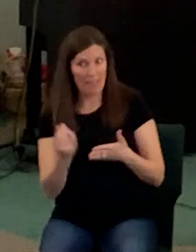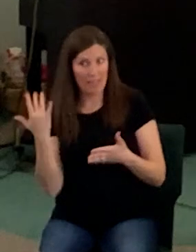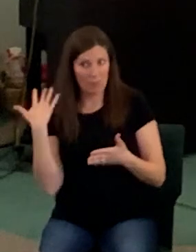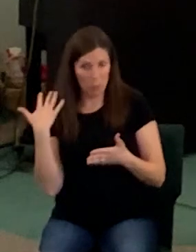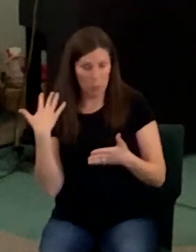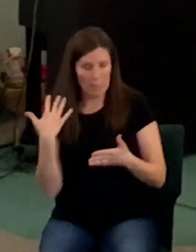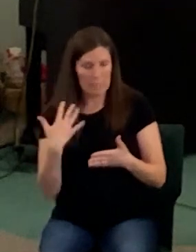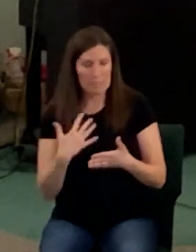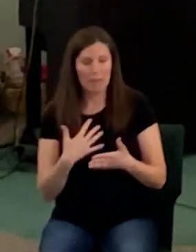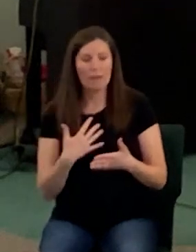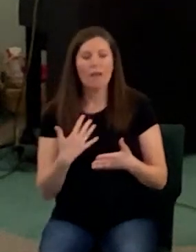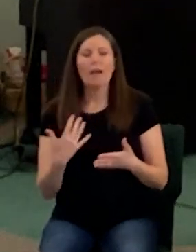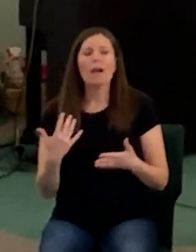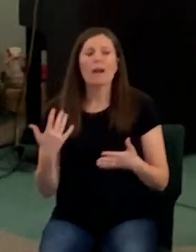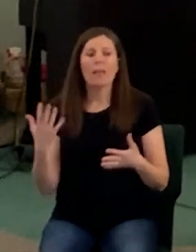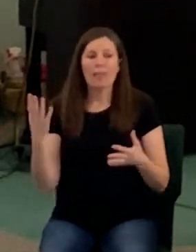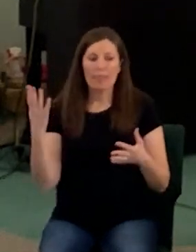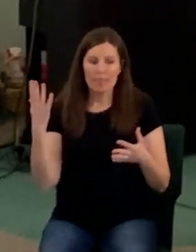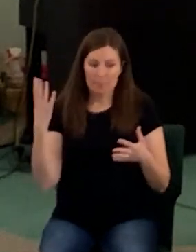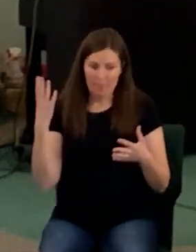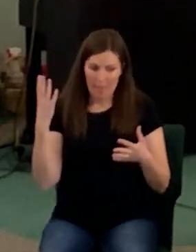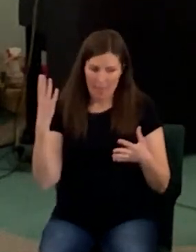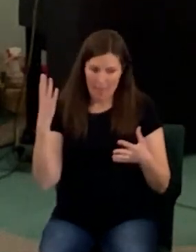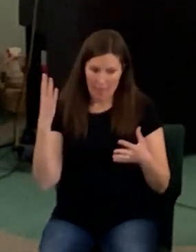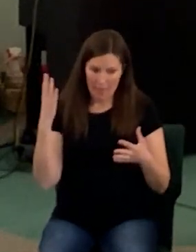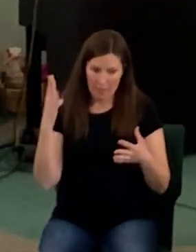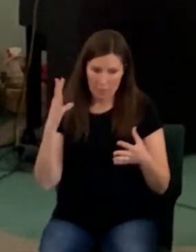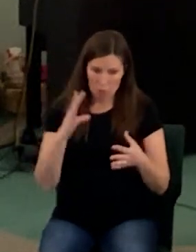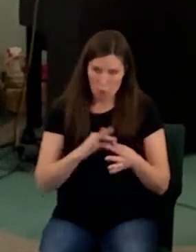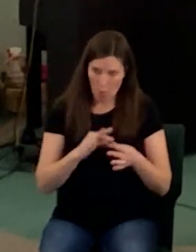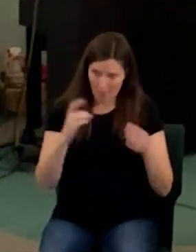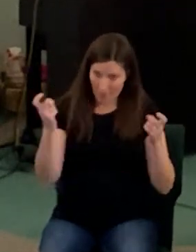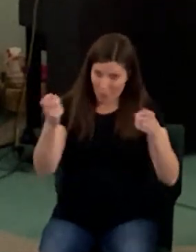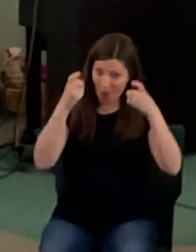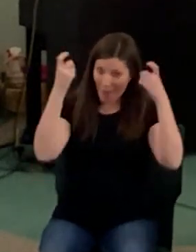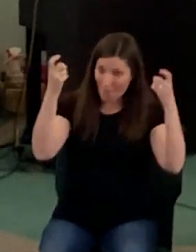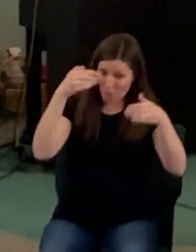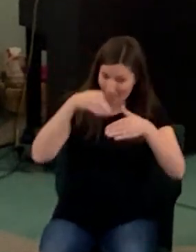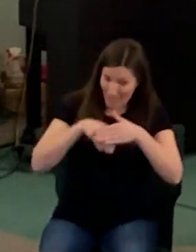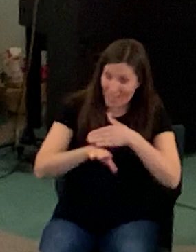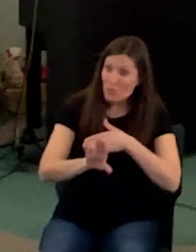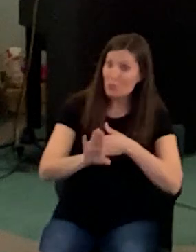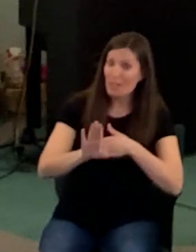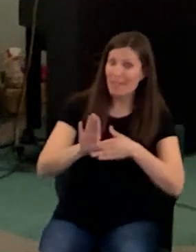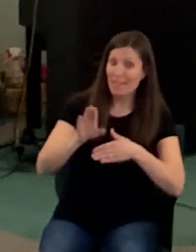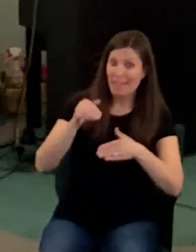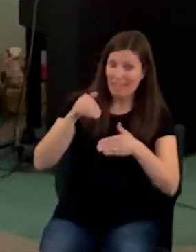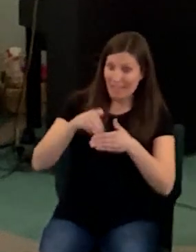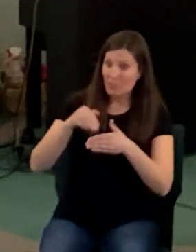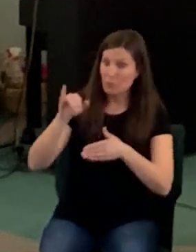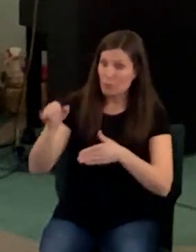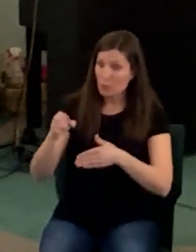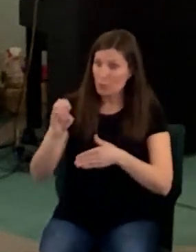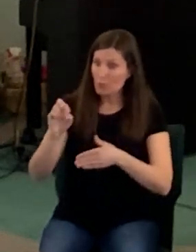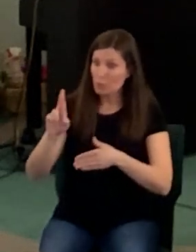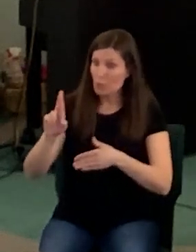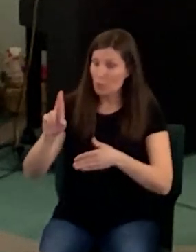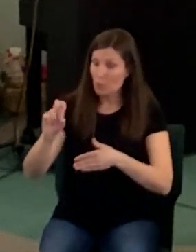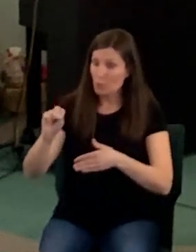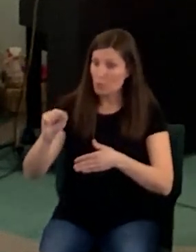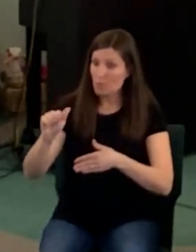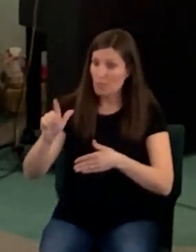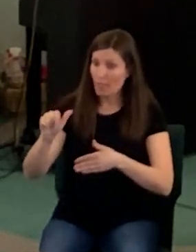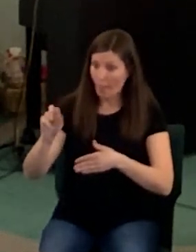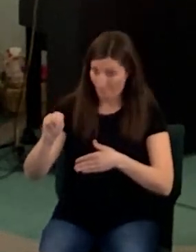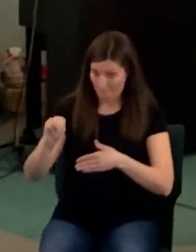they participated in that triumphant entry that we celebrated today, where Jesus entered Jerusalem on a donkey and people laid